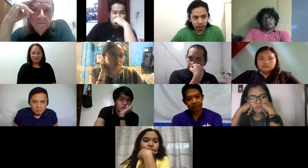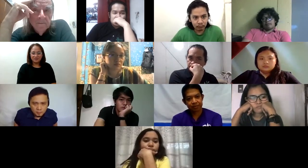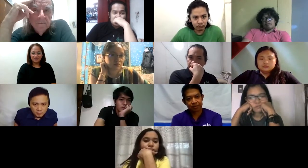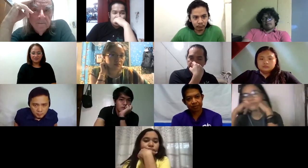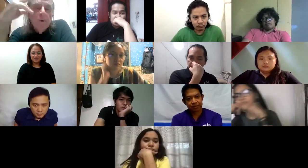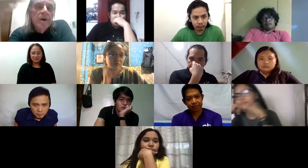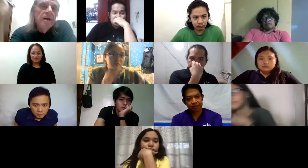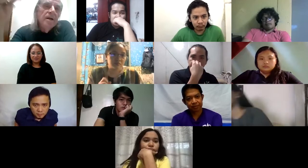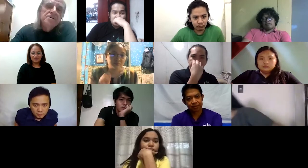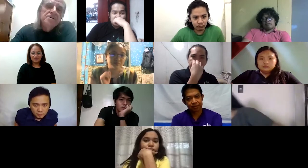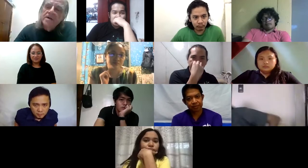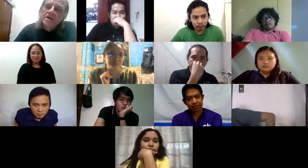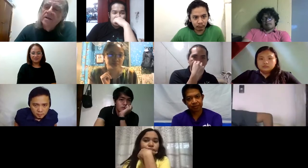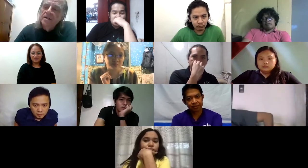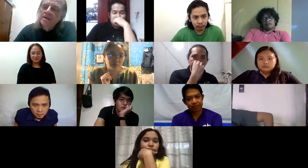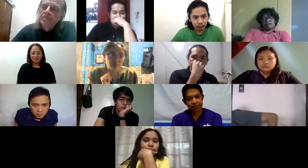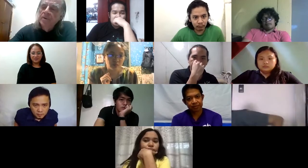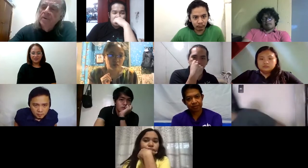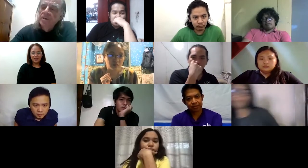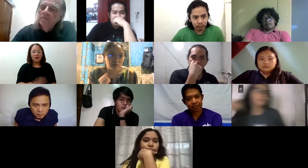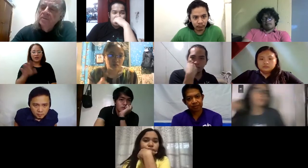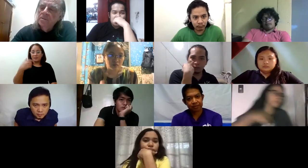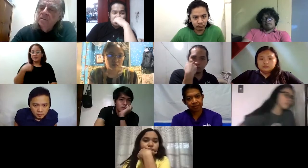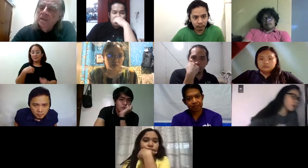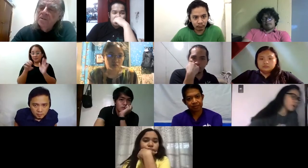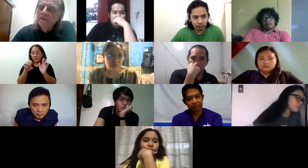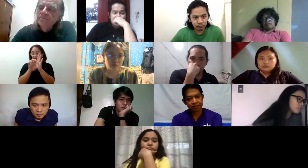okay, let's just take an example here just to illustrate.